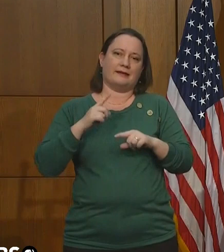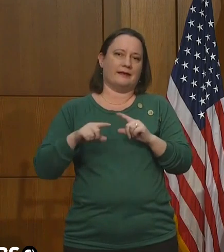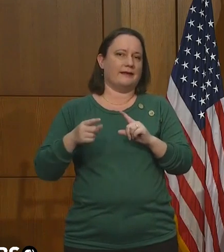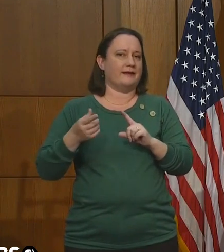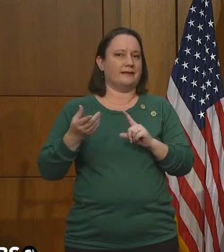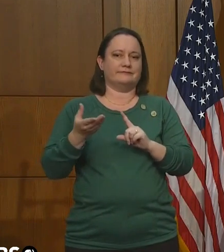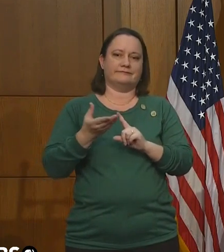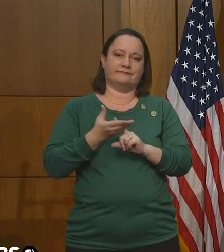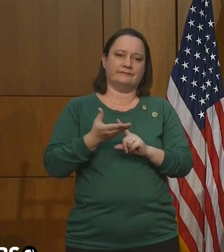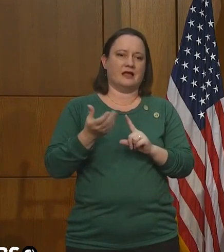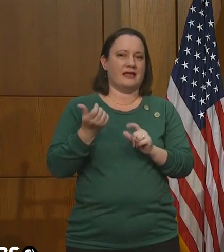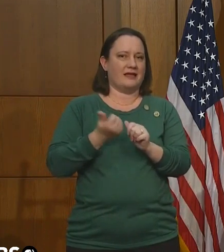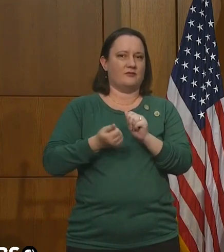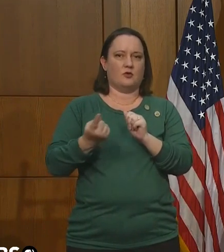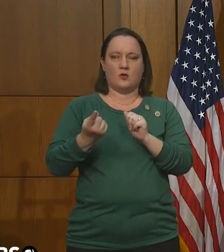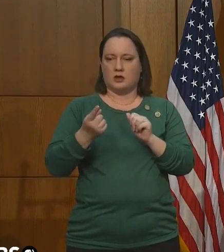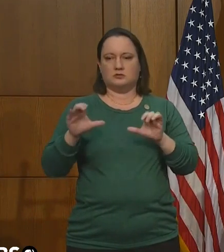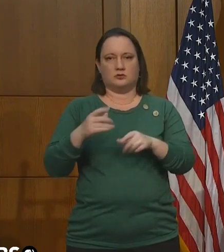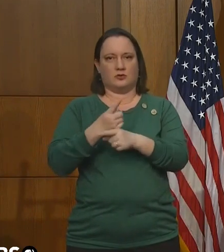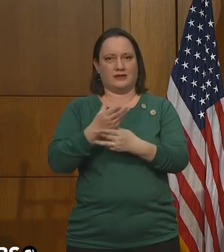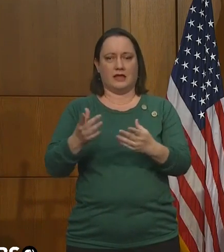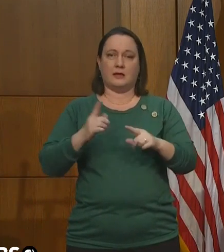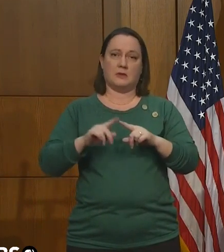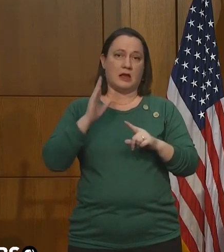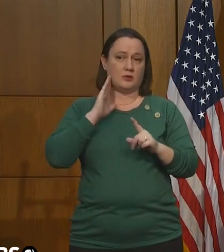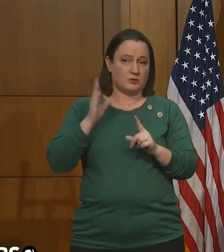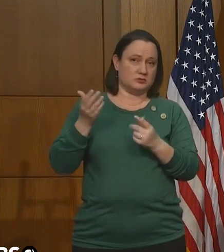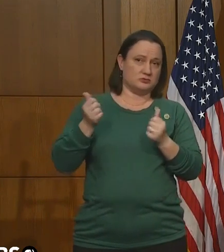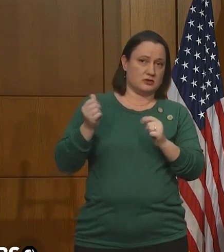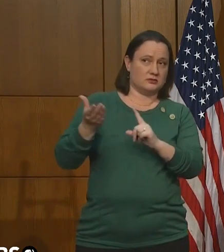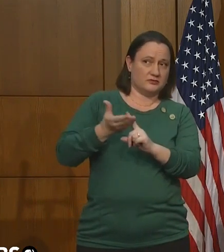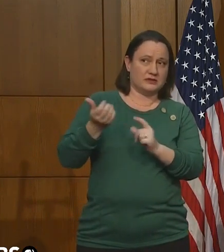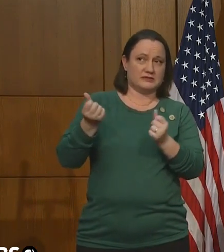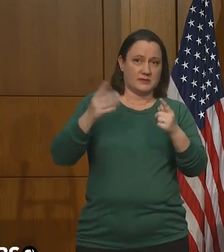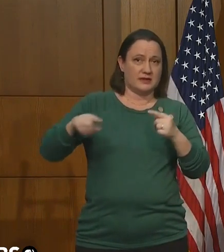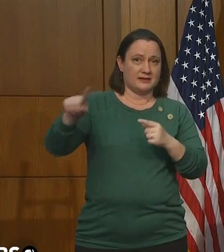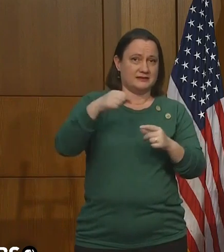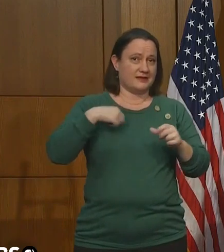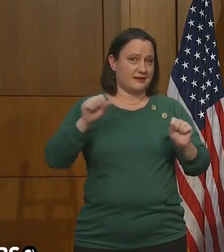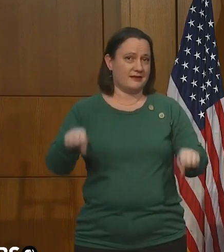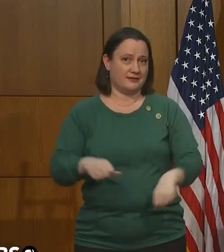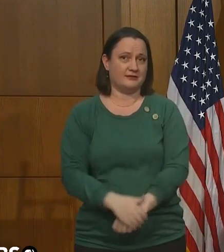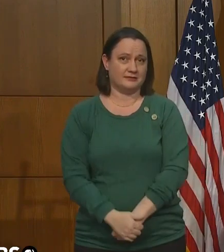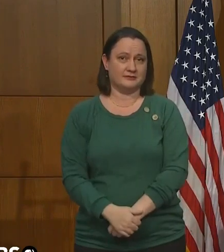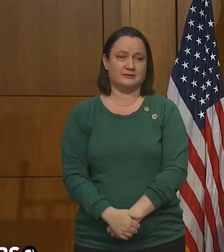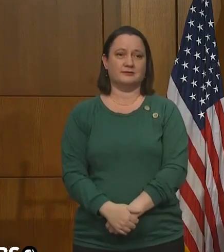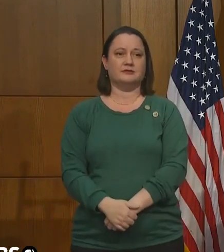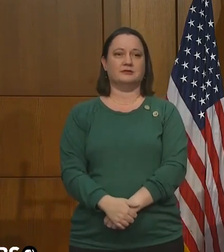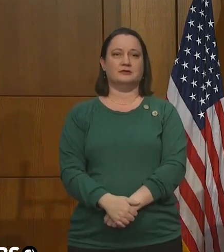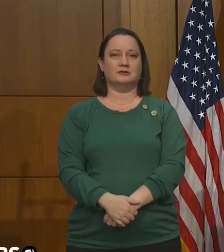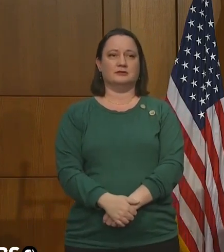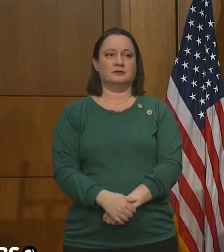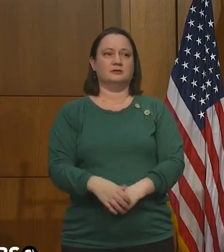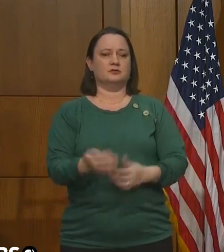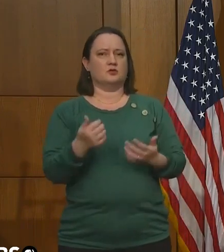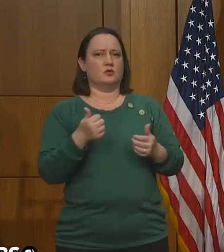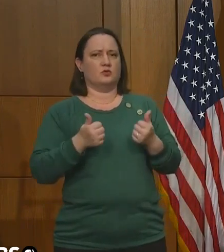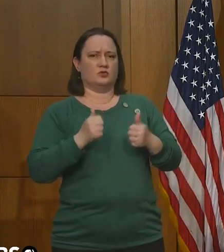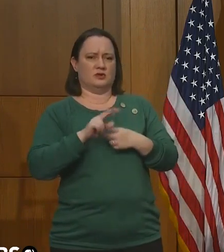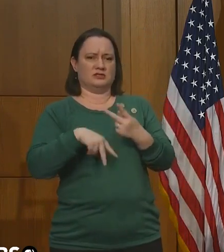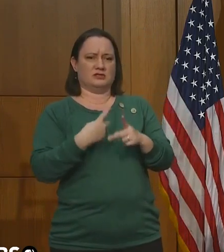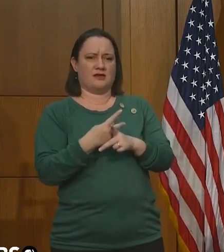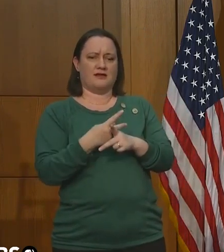I'm going to lead as many people as I can. The second part, or actually the first part of your question, is what type of case